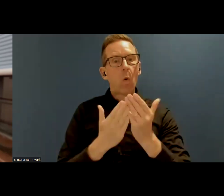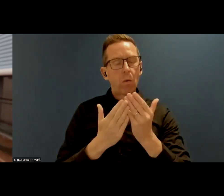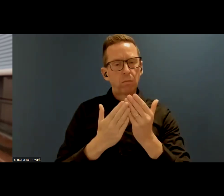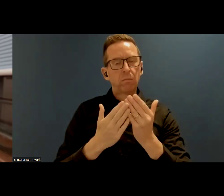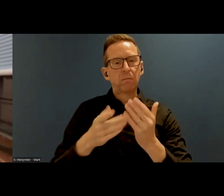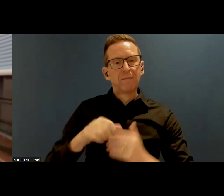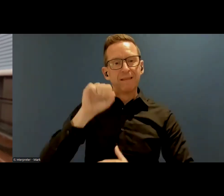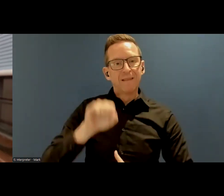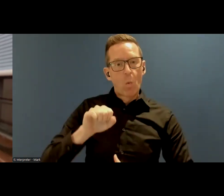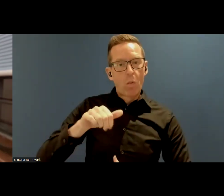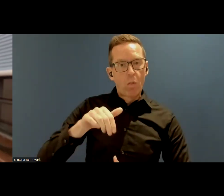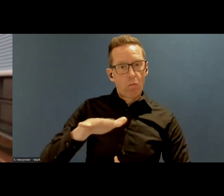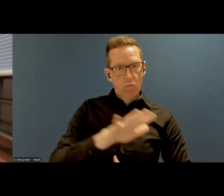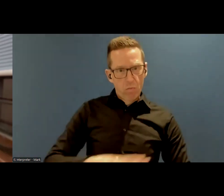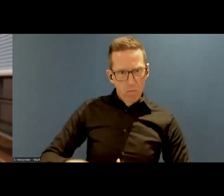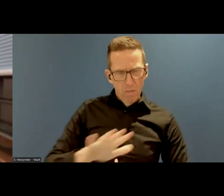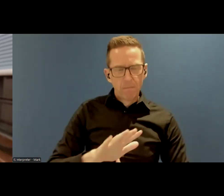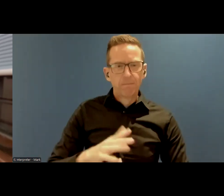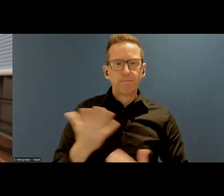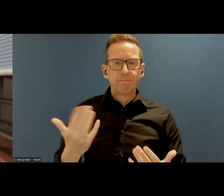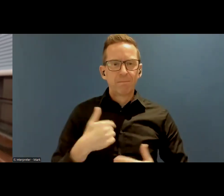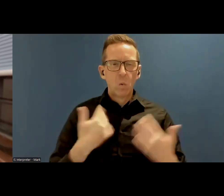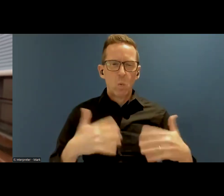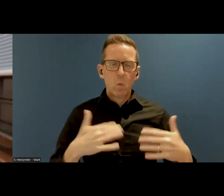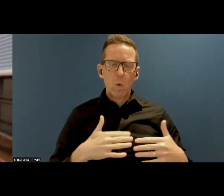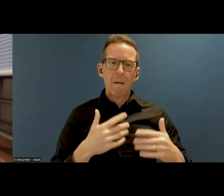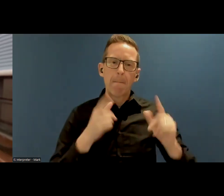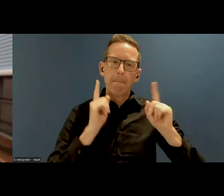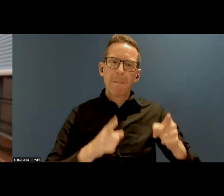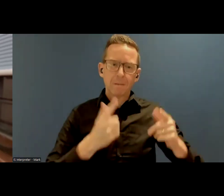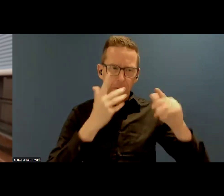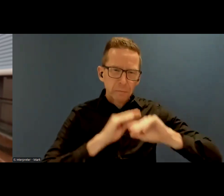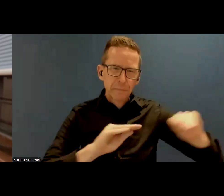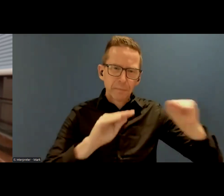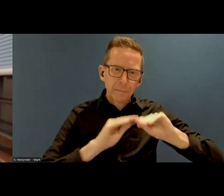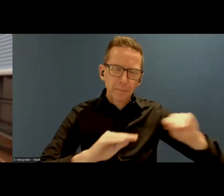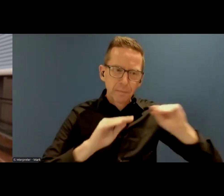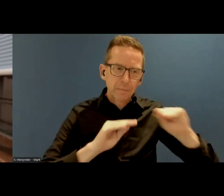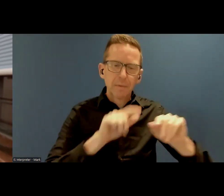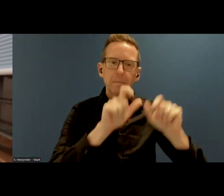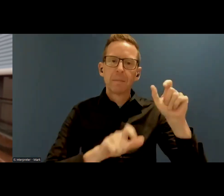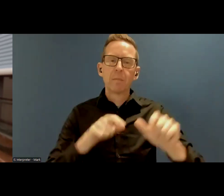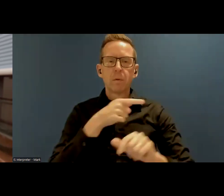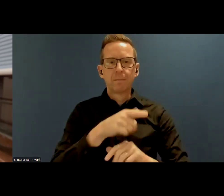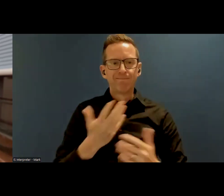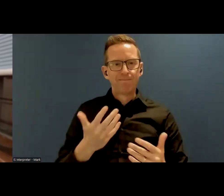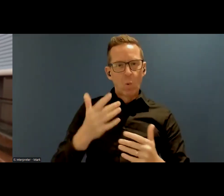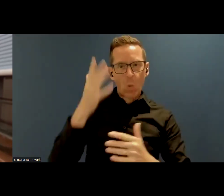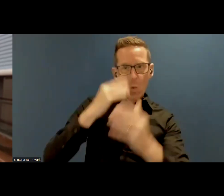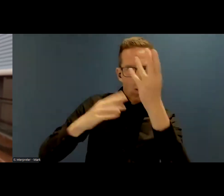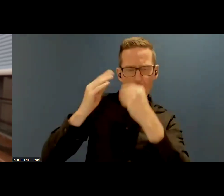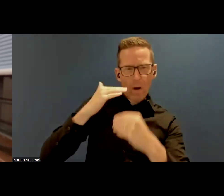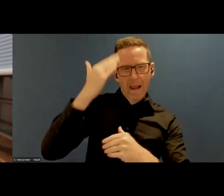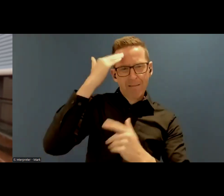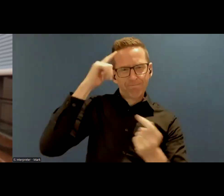because we are dealing with mindset change, and it's not something which is very sudden,